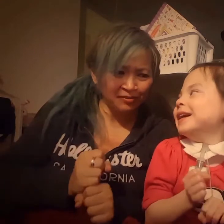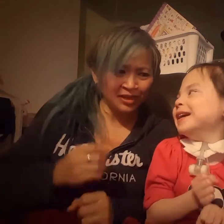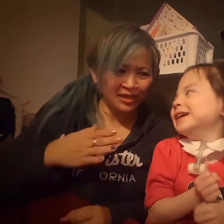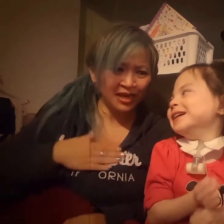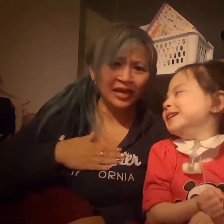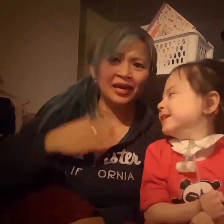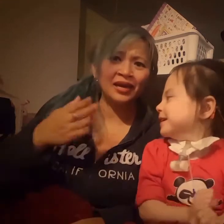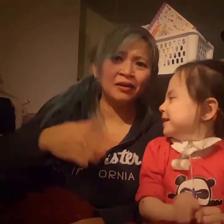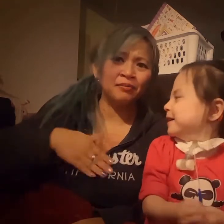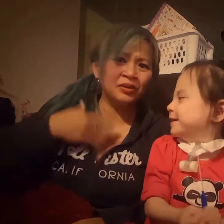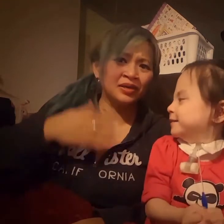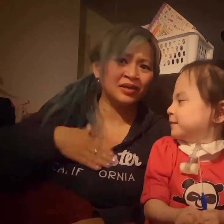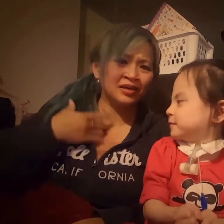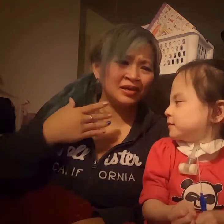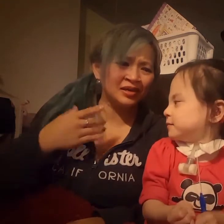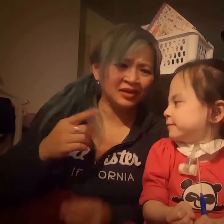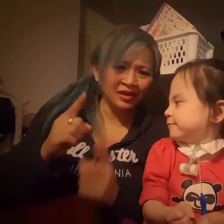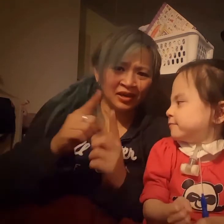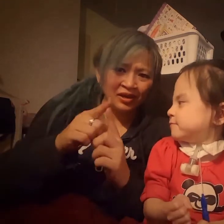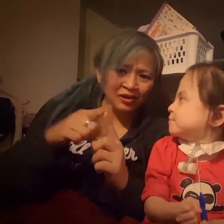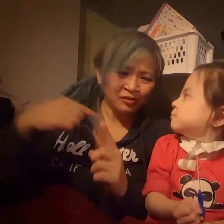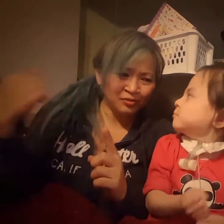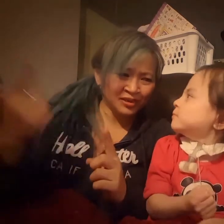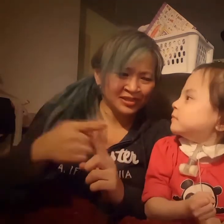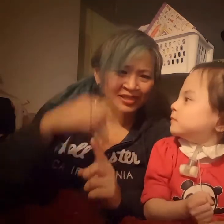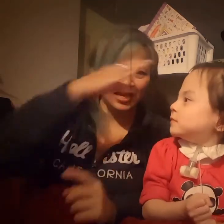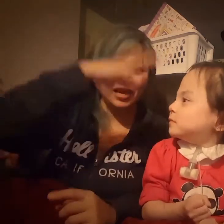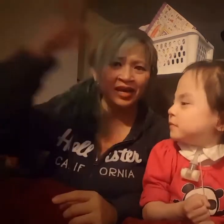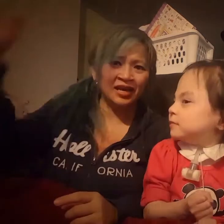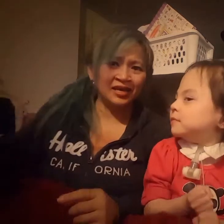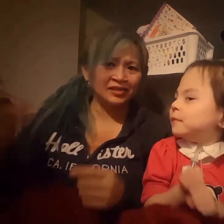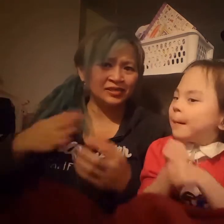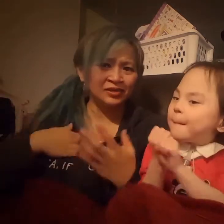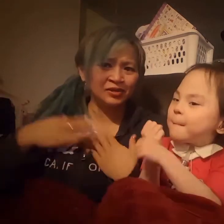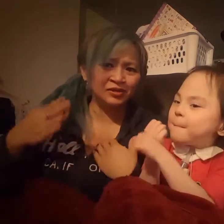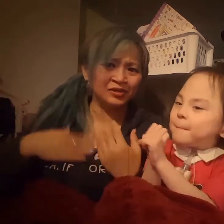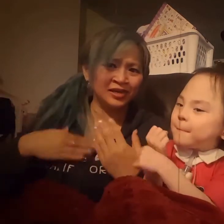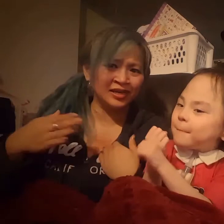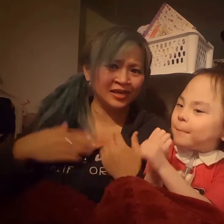me happy when skies are gray.